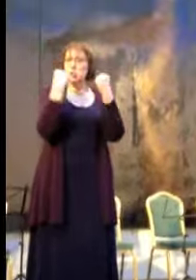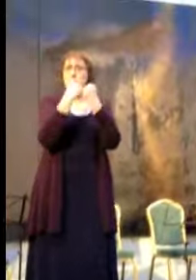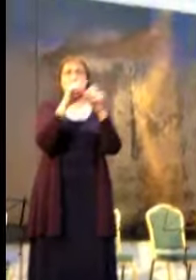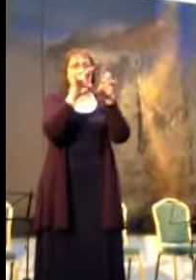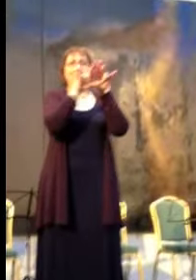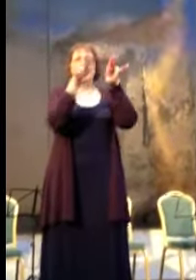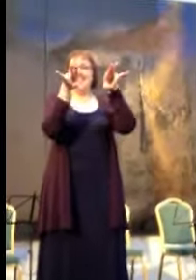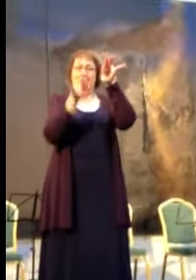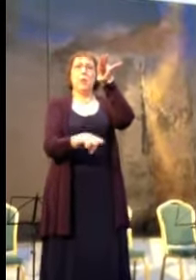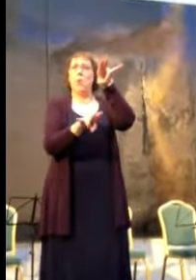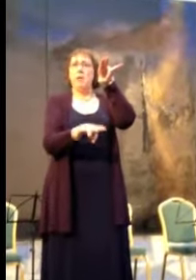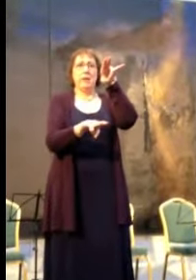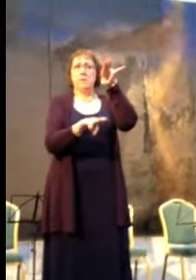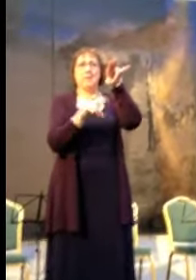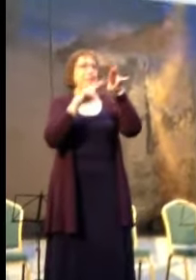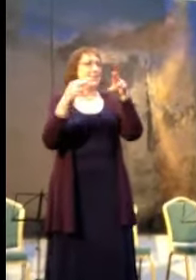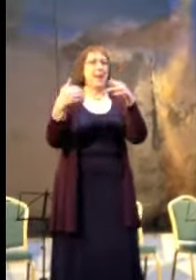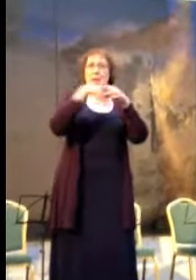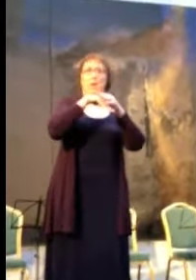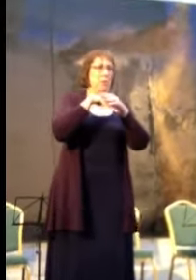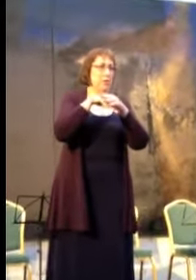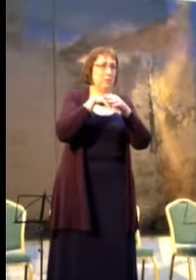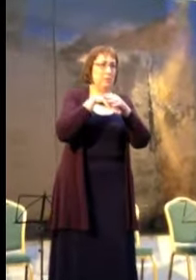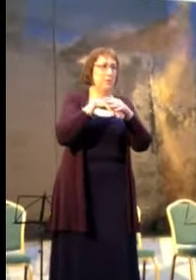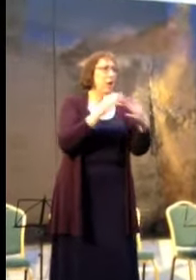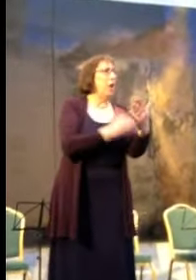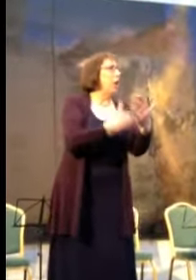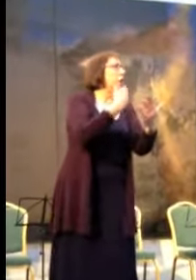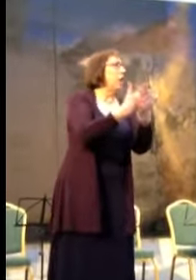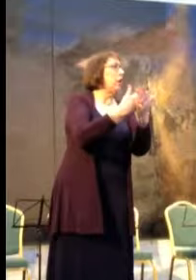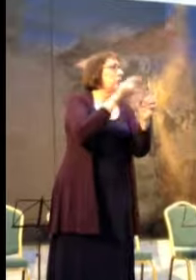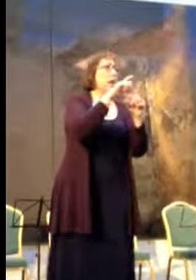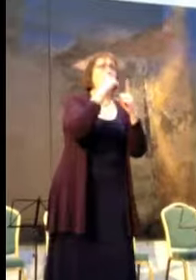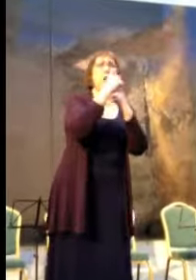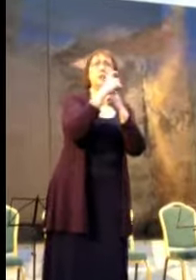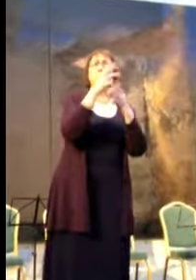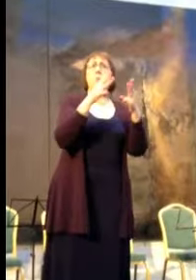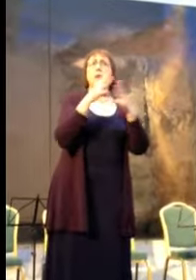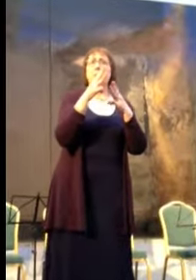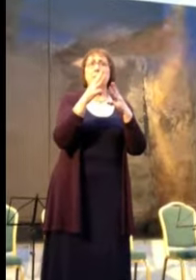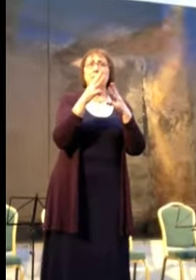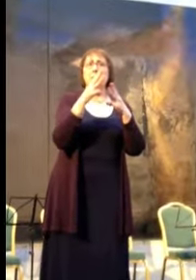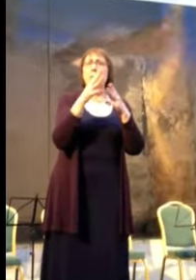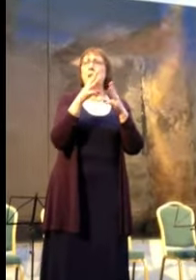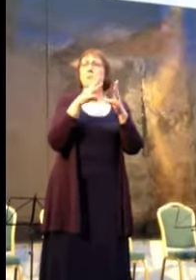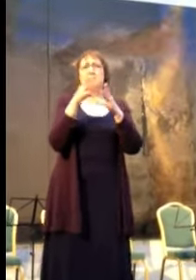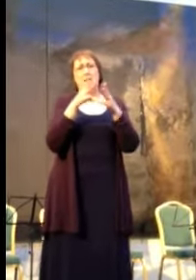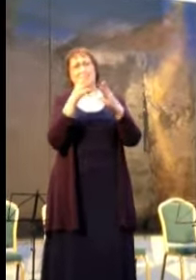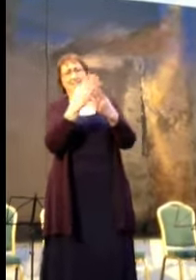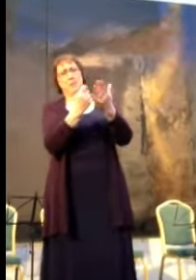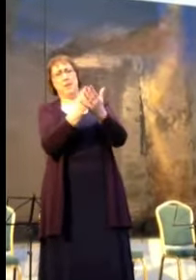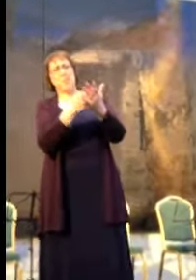a real obstacle to inclusive citizenship. Laws and cultural practices, and practices sometimes described